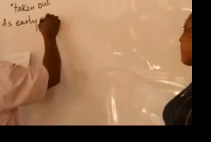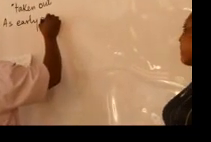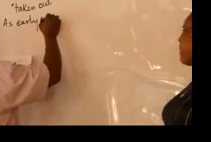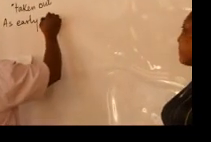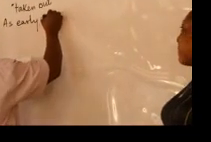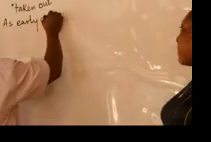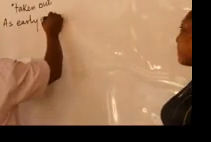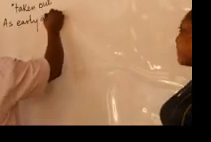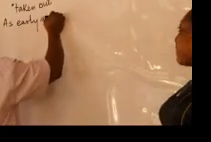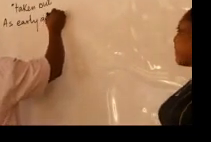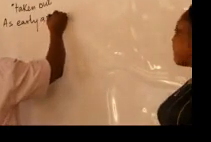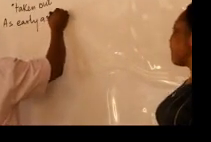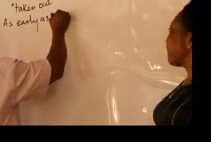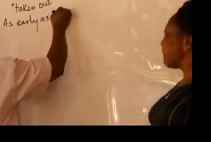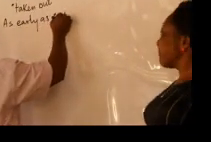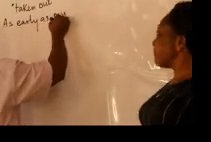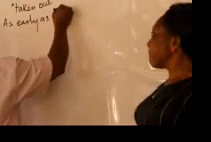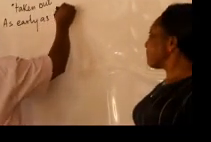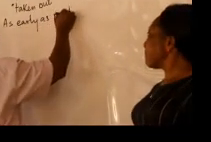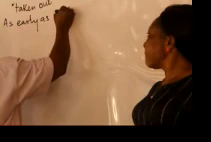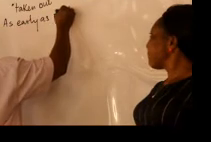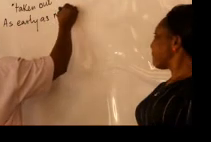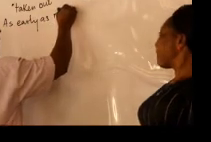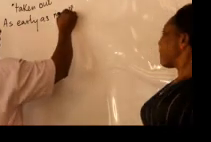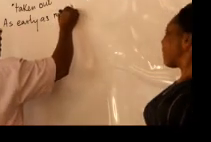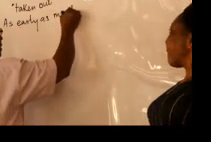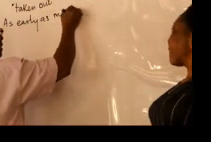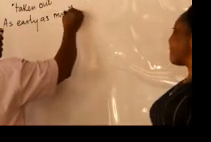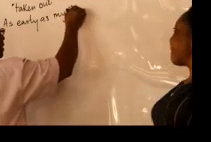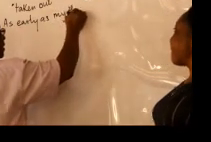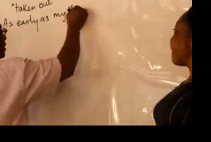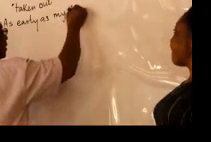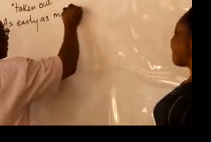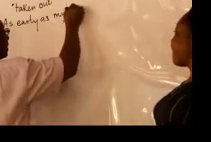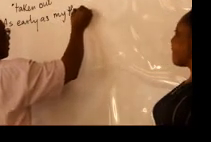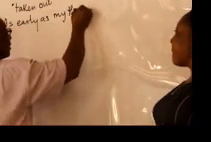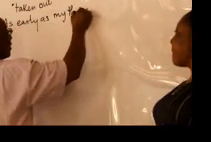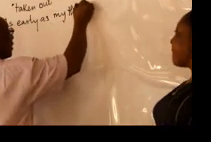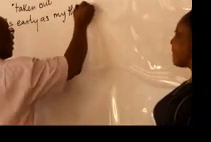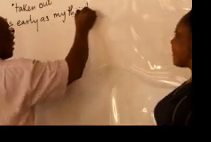as my 3rd year